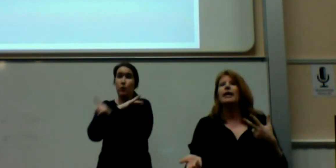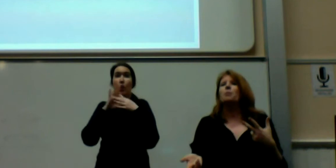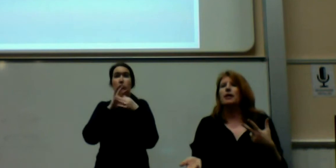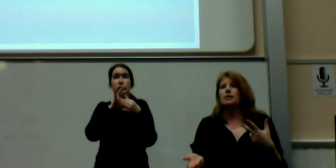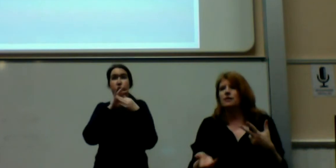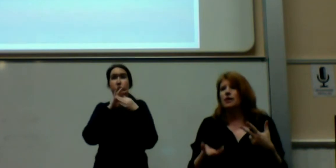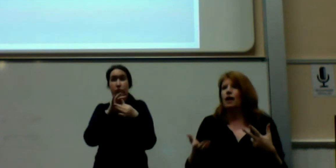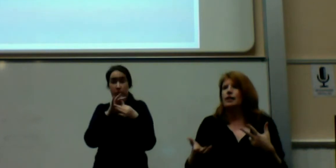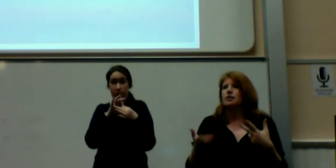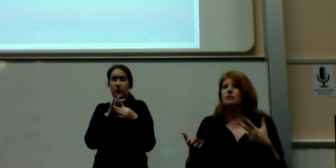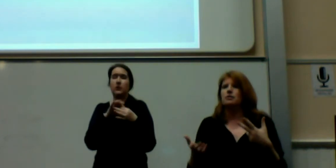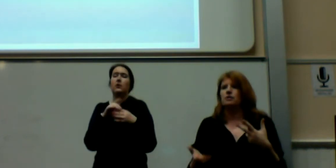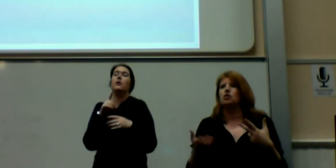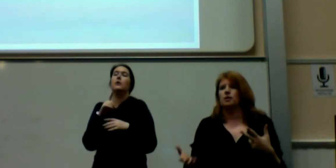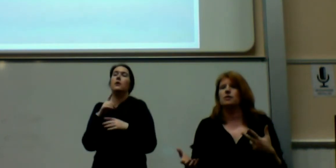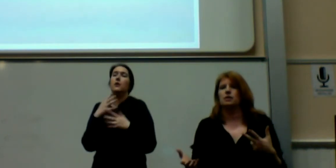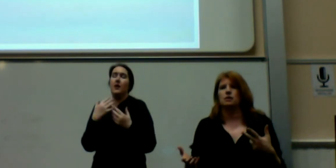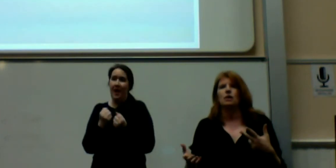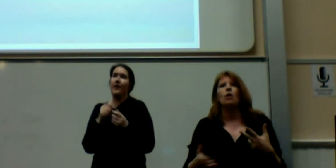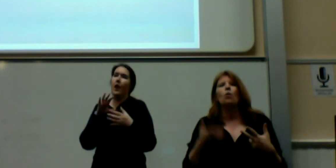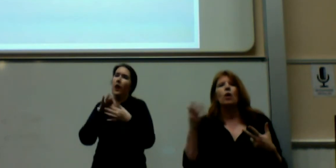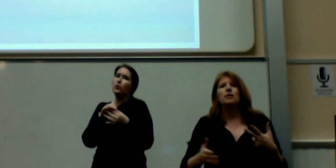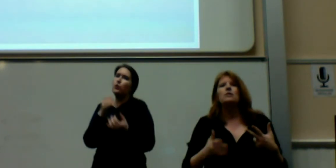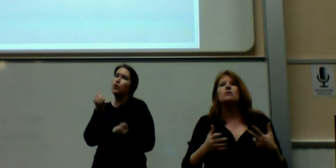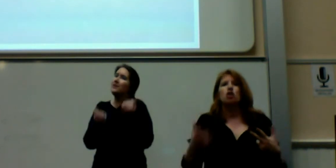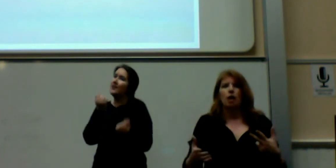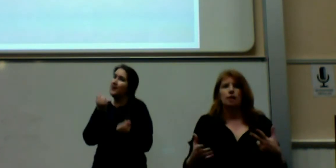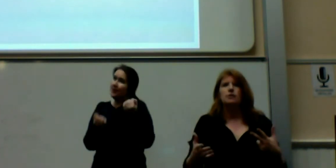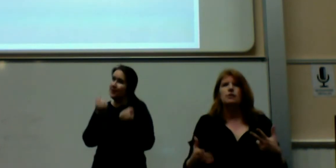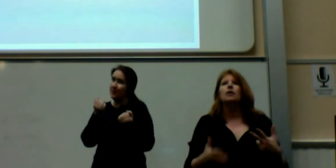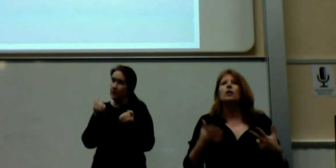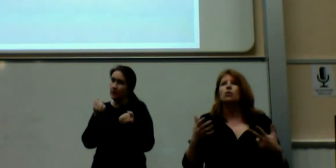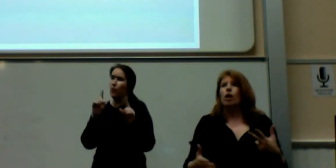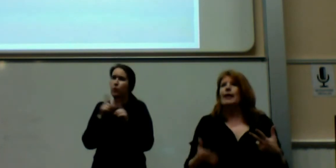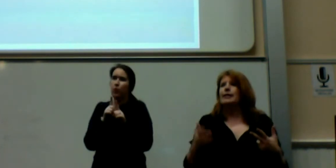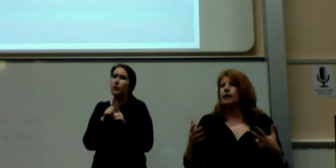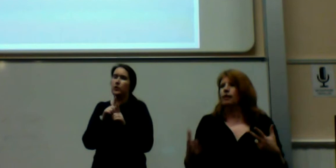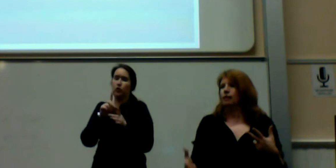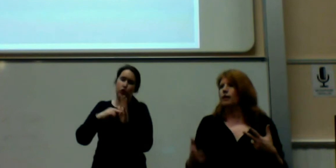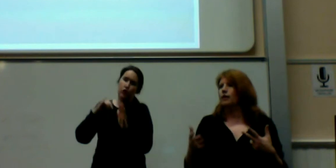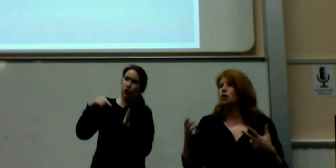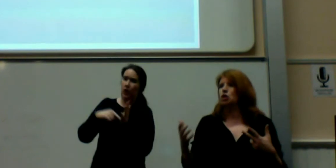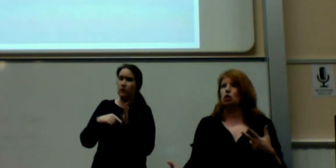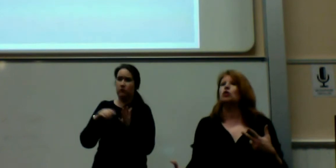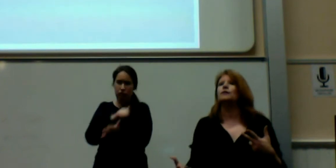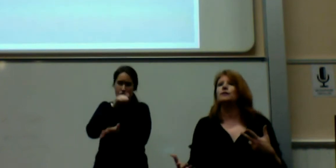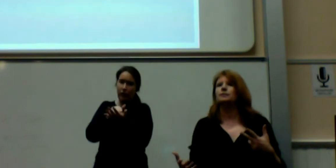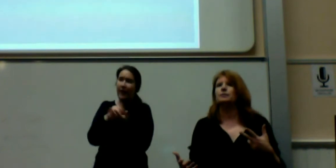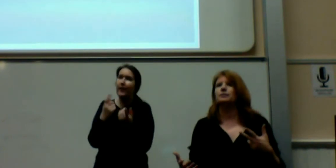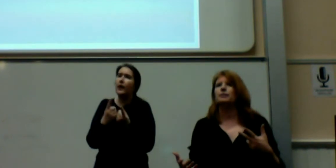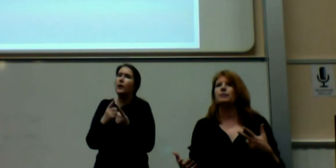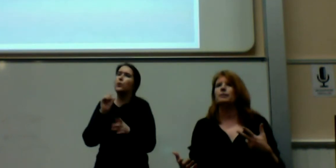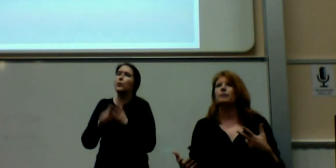cooperation, is based in the ideals of justice. What is the just, right thing to do?